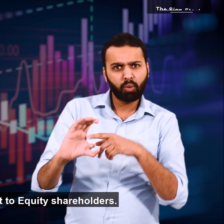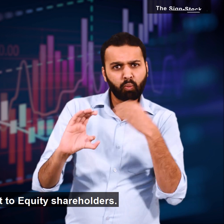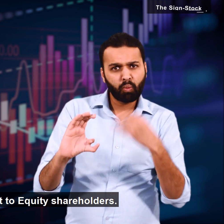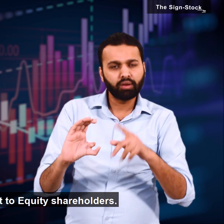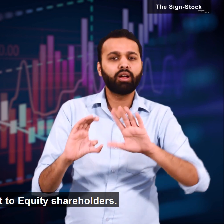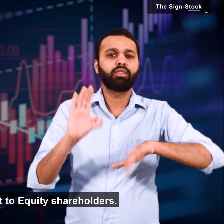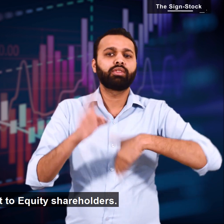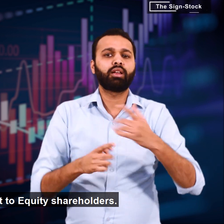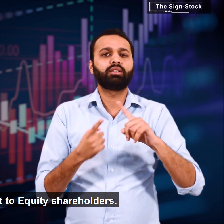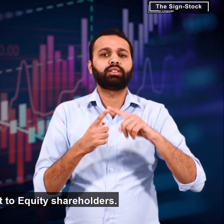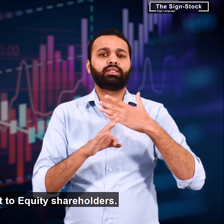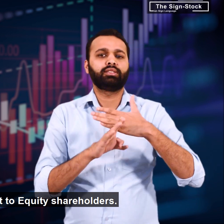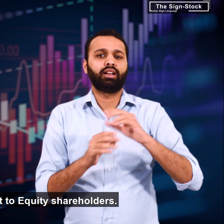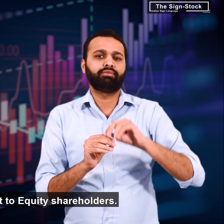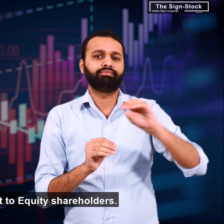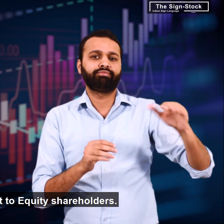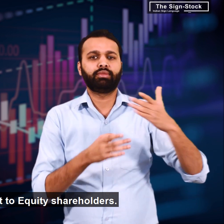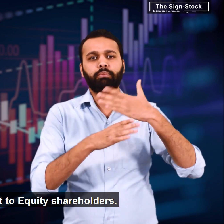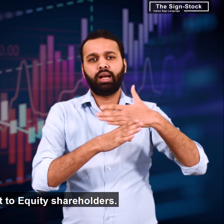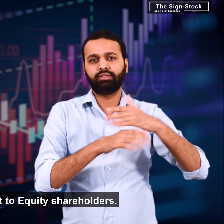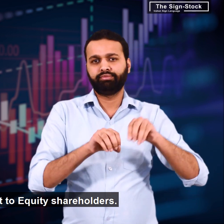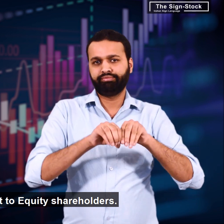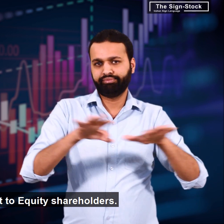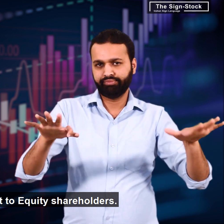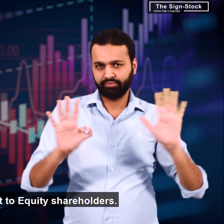The rest is paid out to equity shareholders.